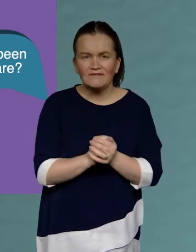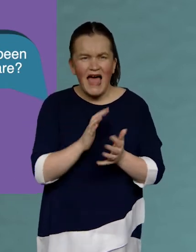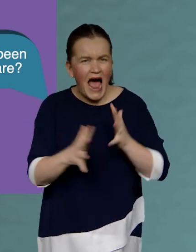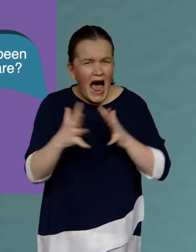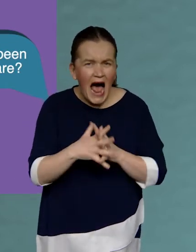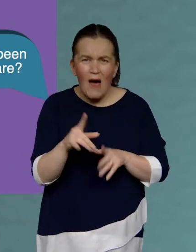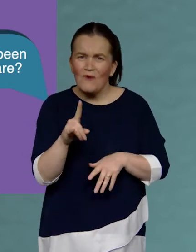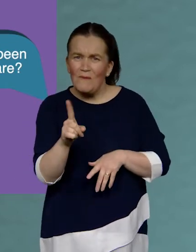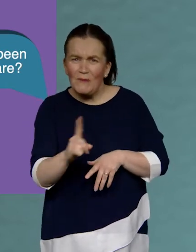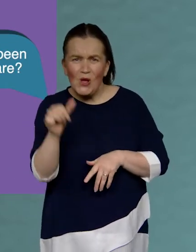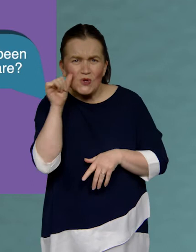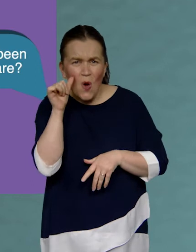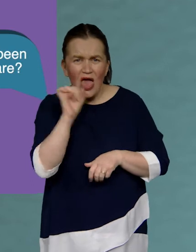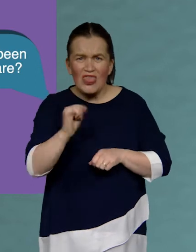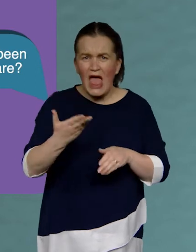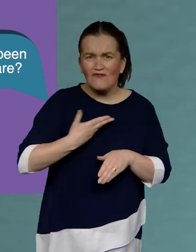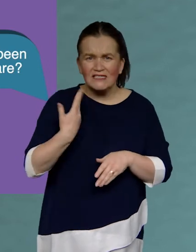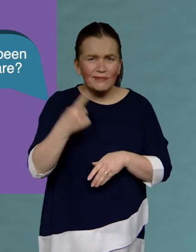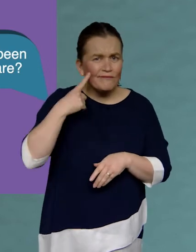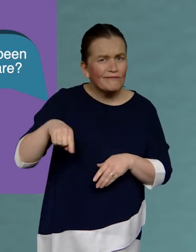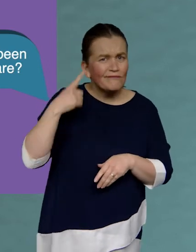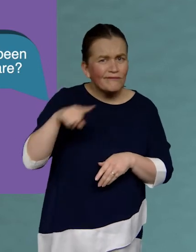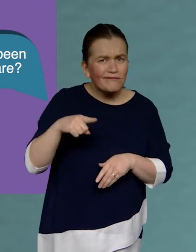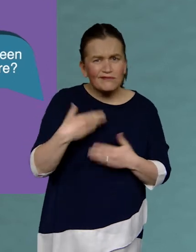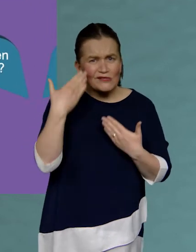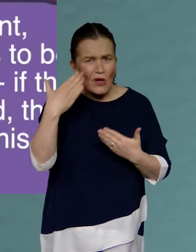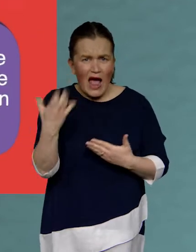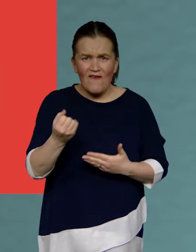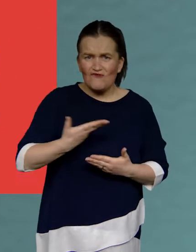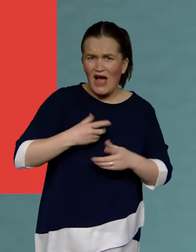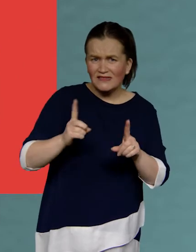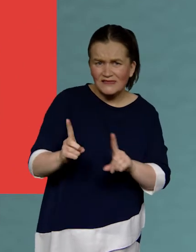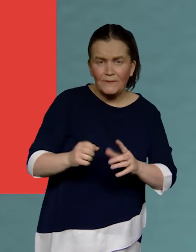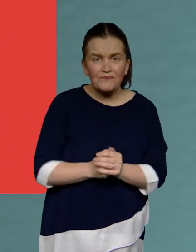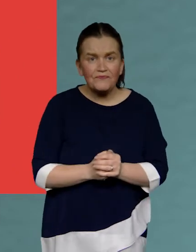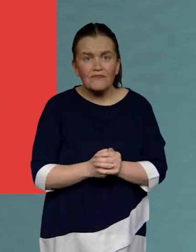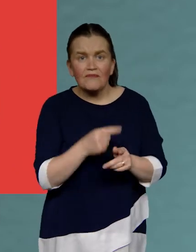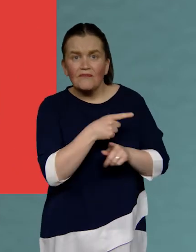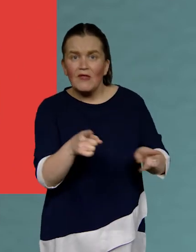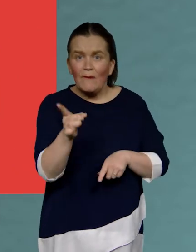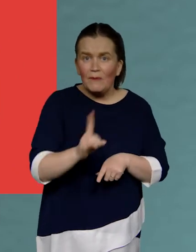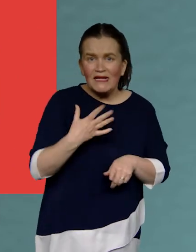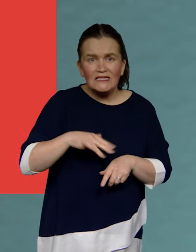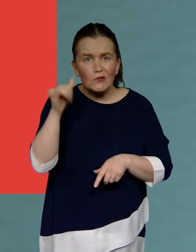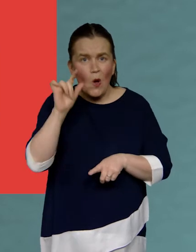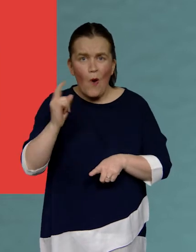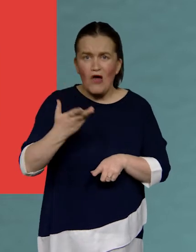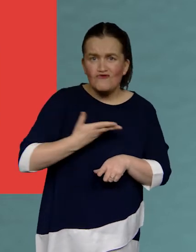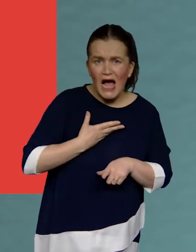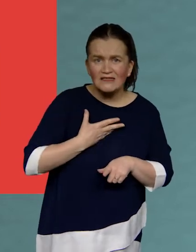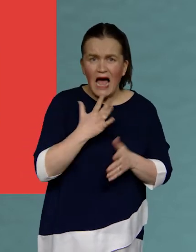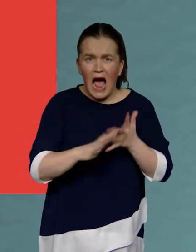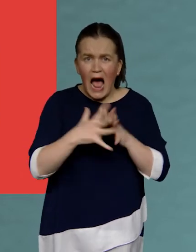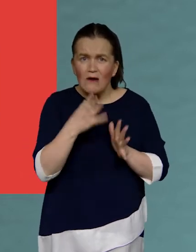are?" People need to know what their rights are and how to use them. Number 2. The new law needs to have teeth.